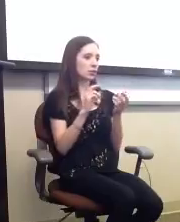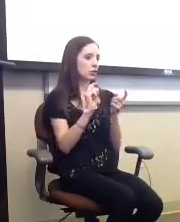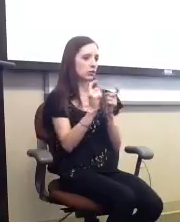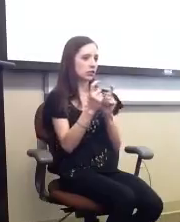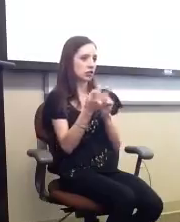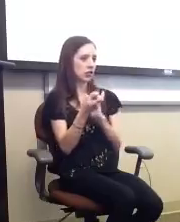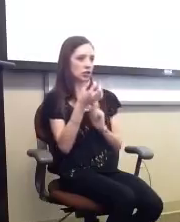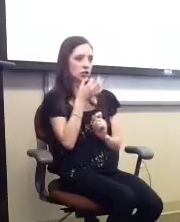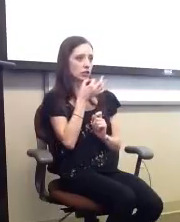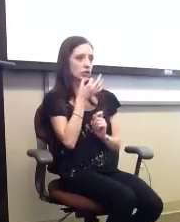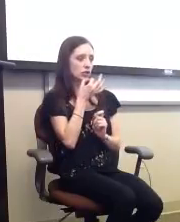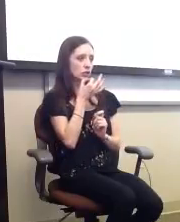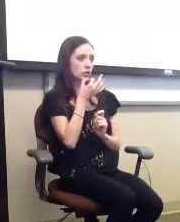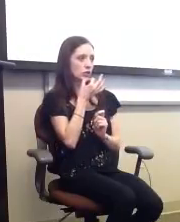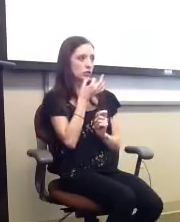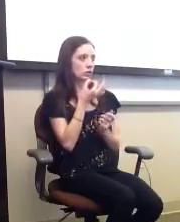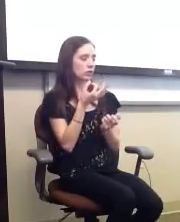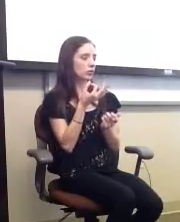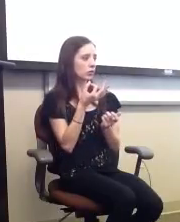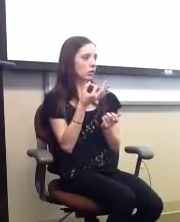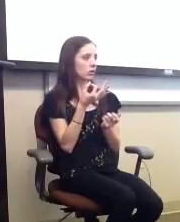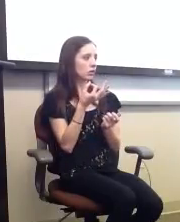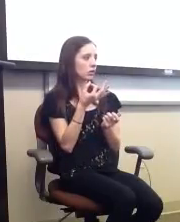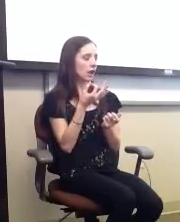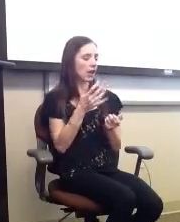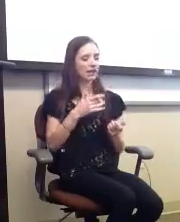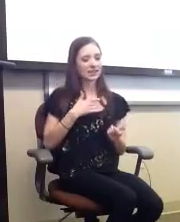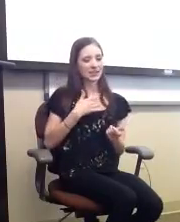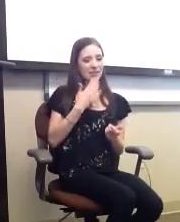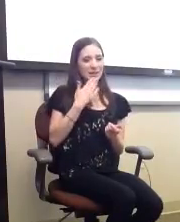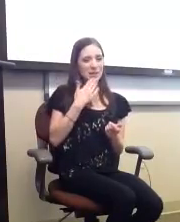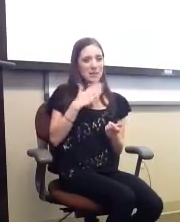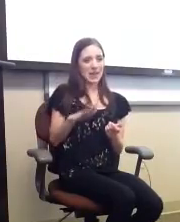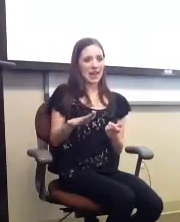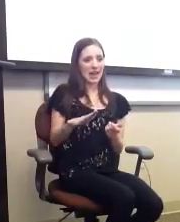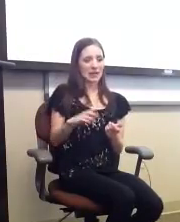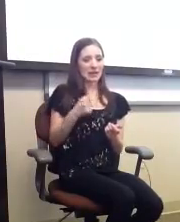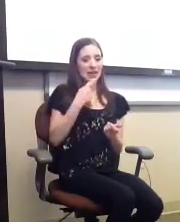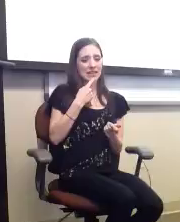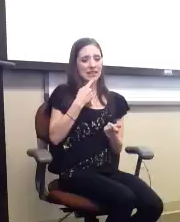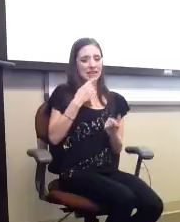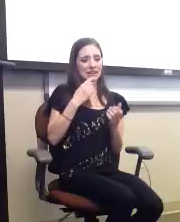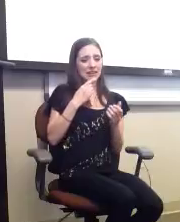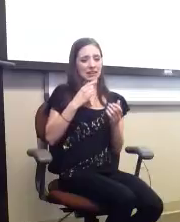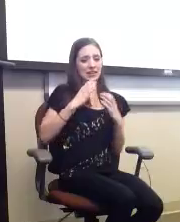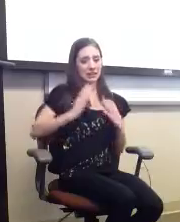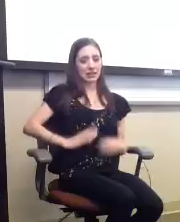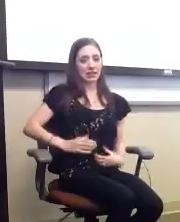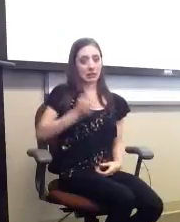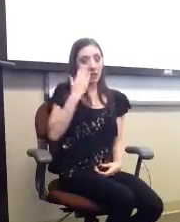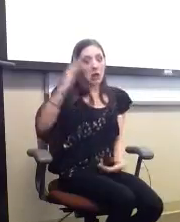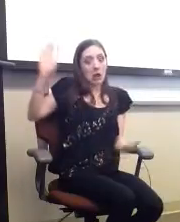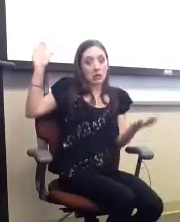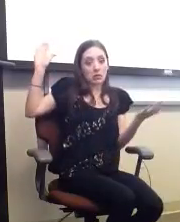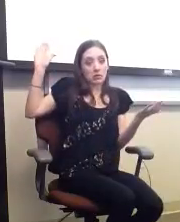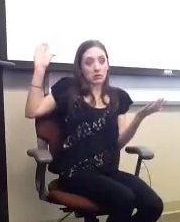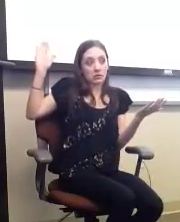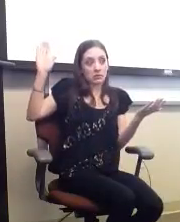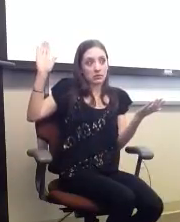9/11s. I feel bad when I have to tell the client, I don't know. Mm-hmm. That it'd be nice to actually give them an explanation, because they're asking like,